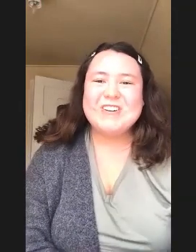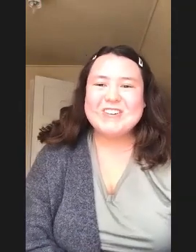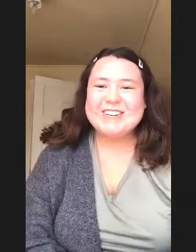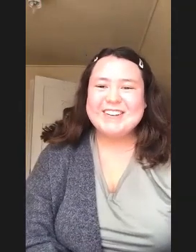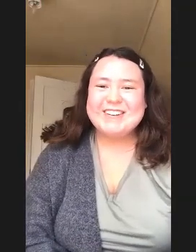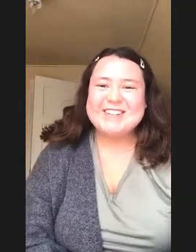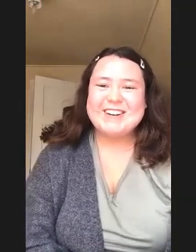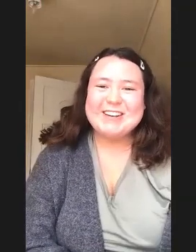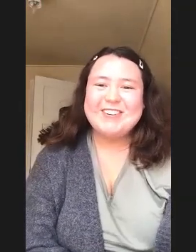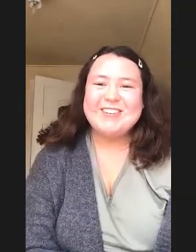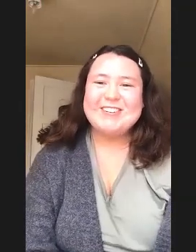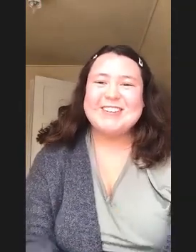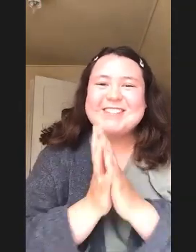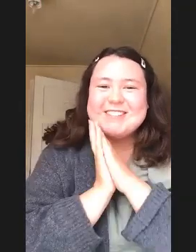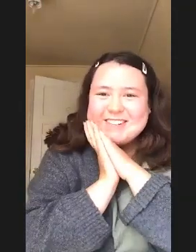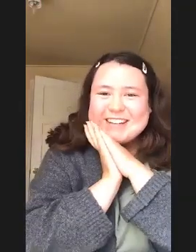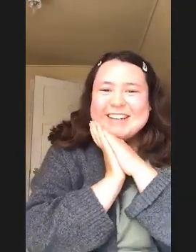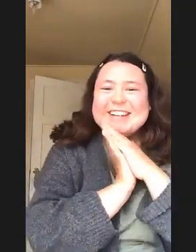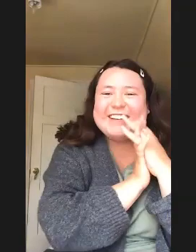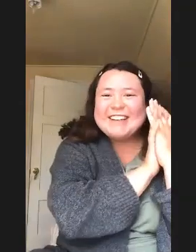oh, a dog named Kulu, that's so great.